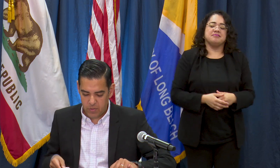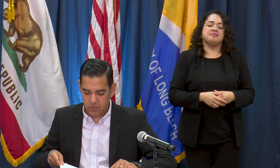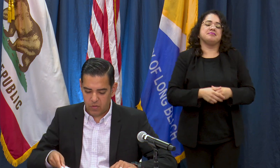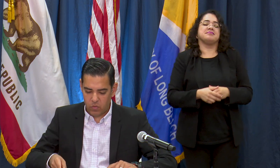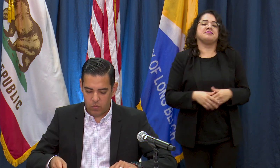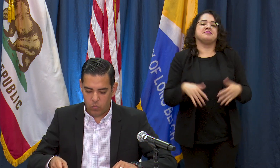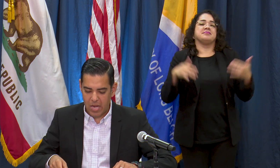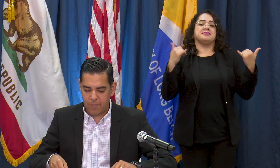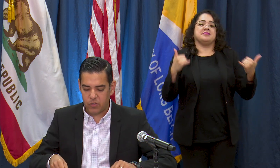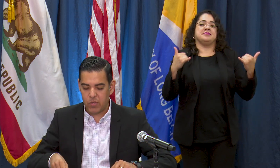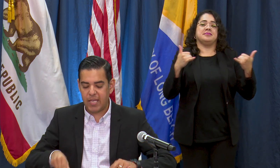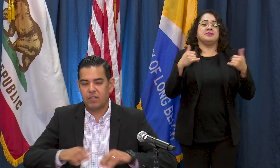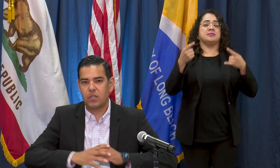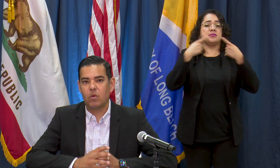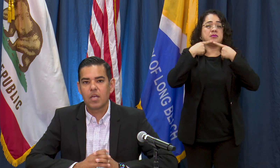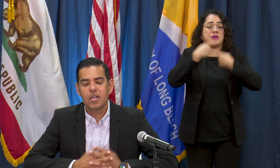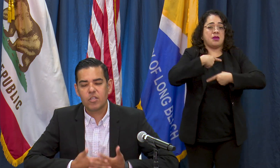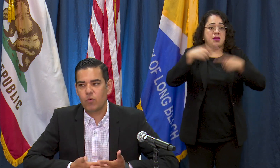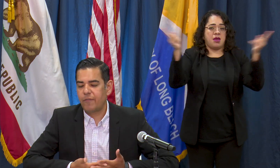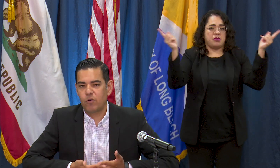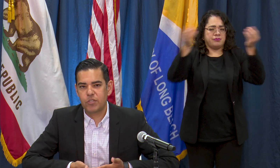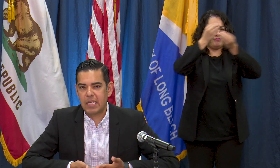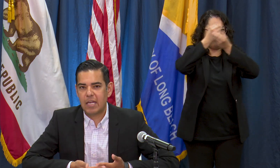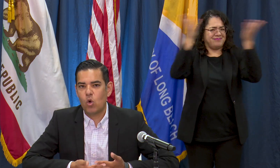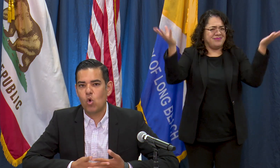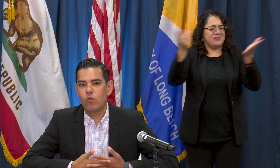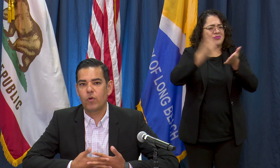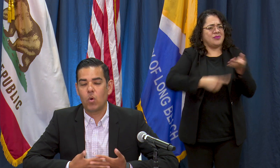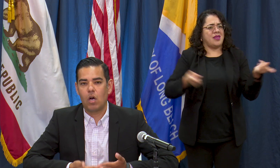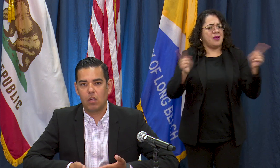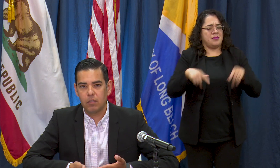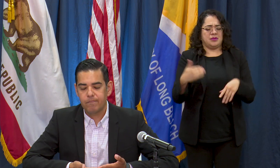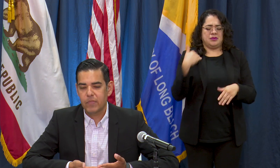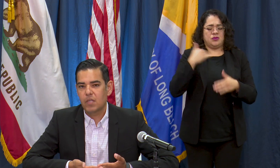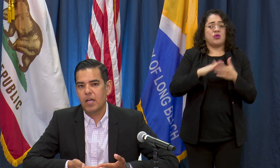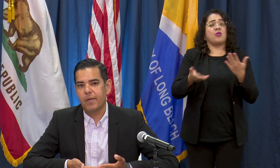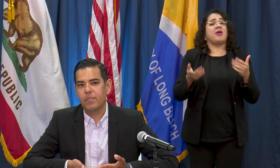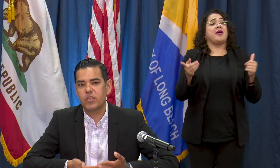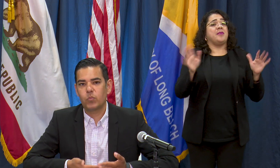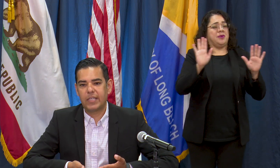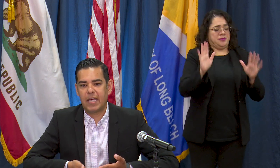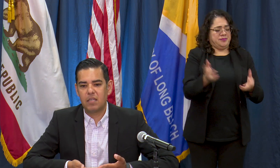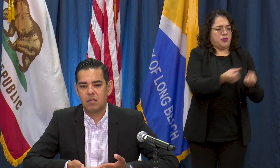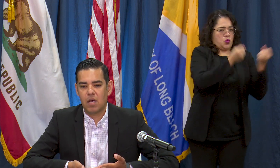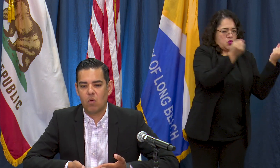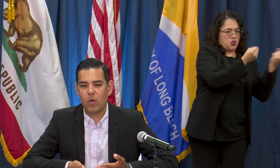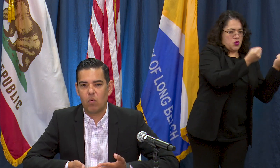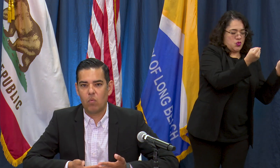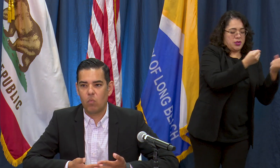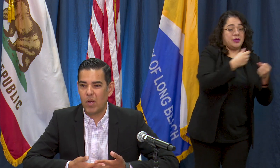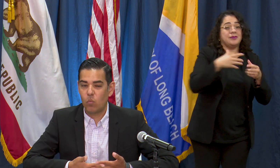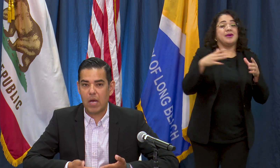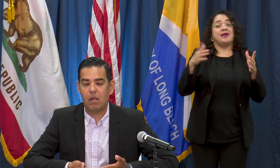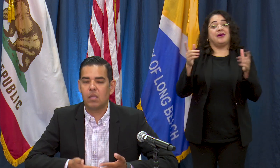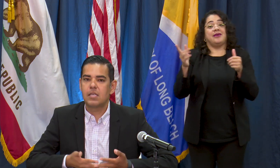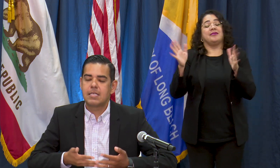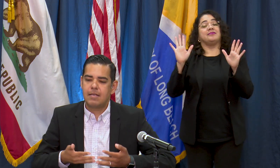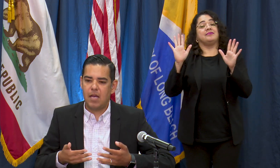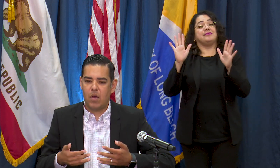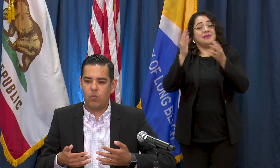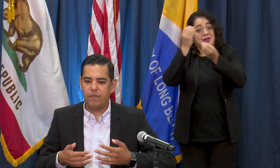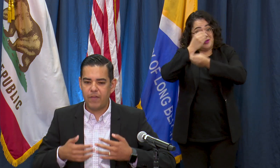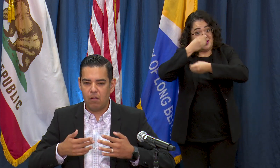some announcements and what happened this weekend. So just want to first say that overall, this weekend went